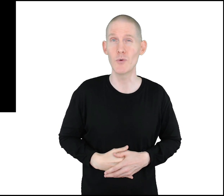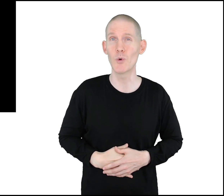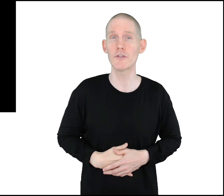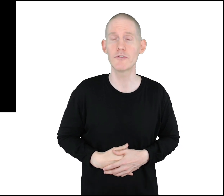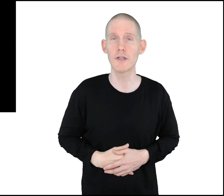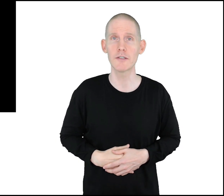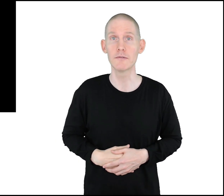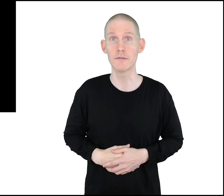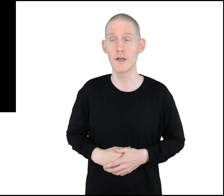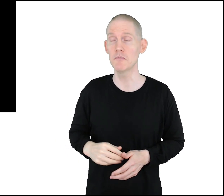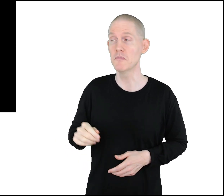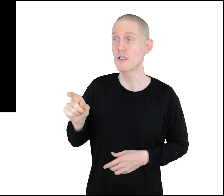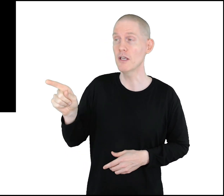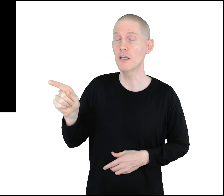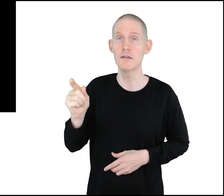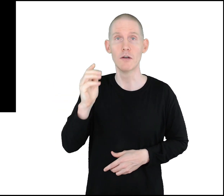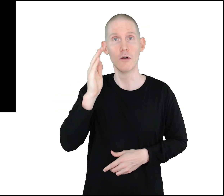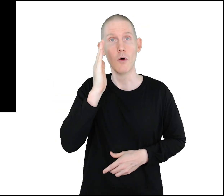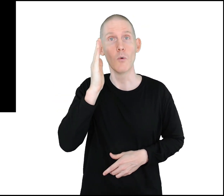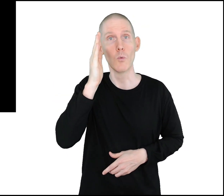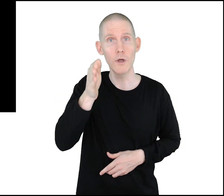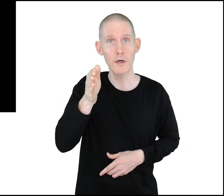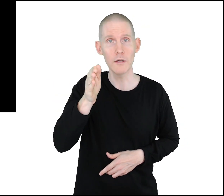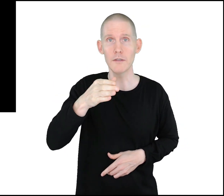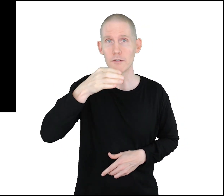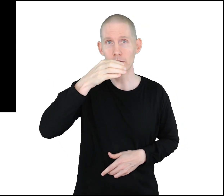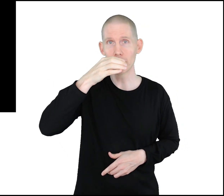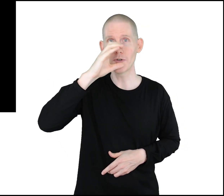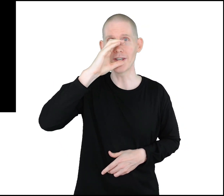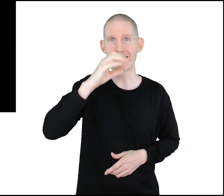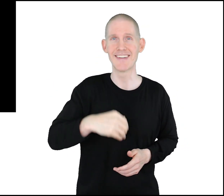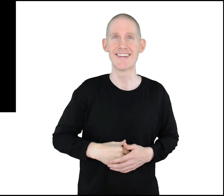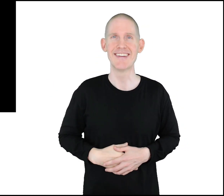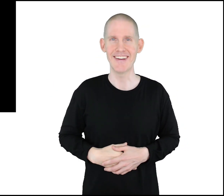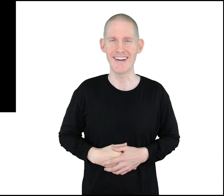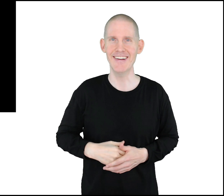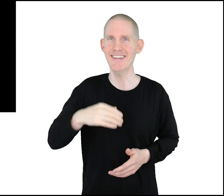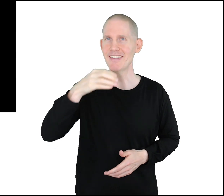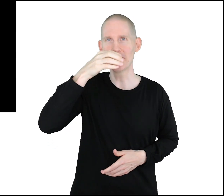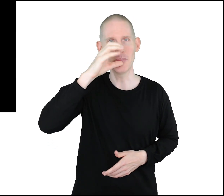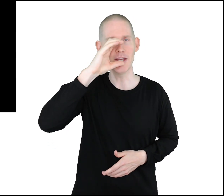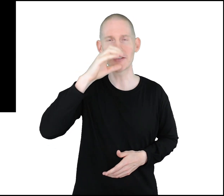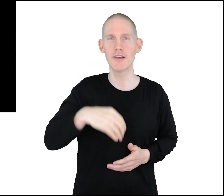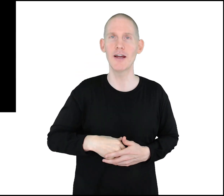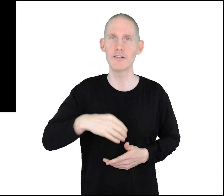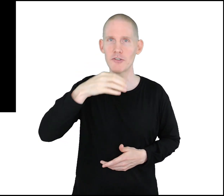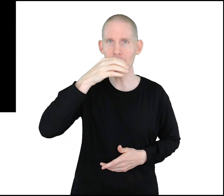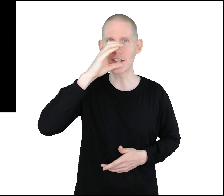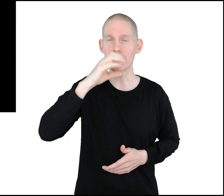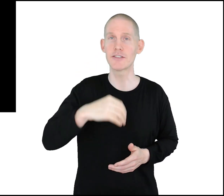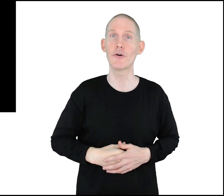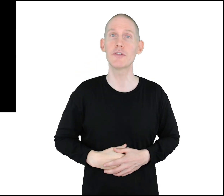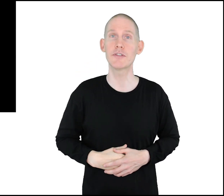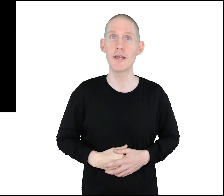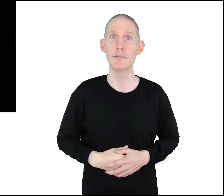will drink, right? He will drink. base sign, drink, is still the same.